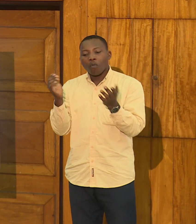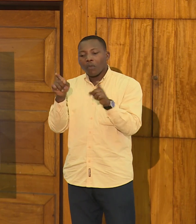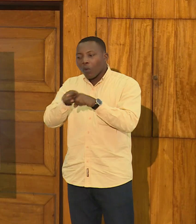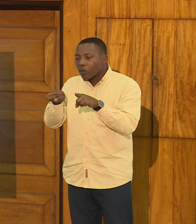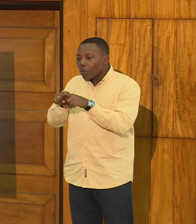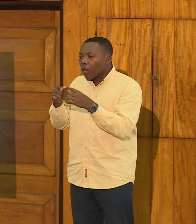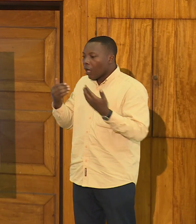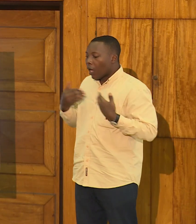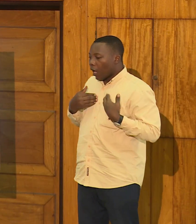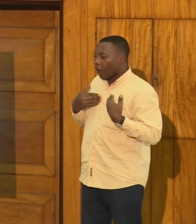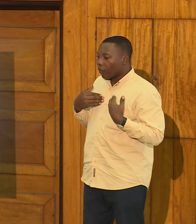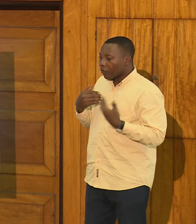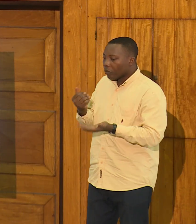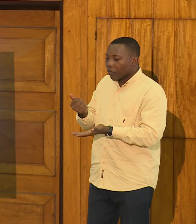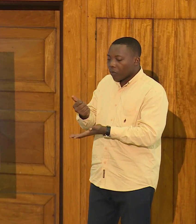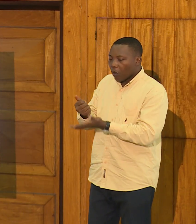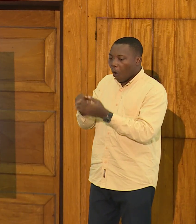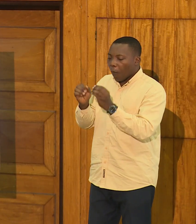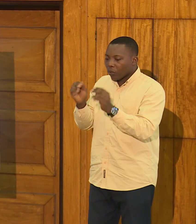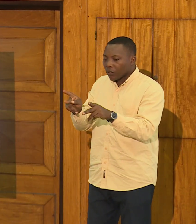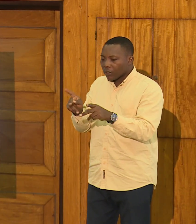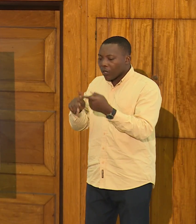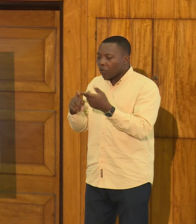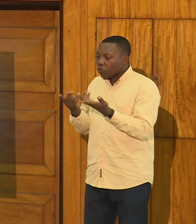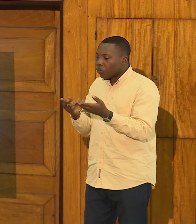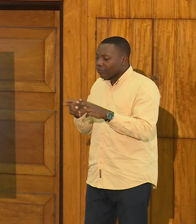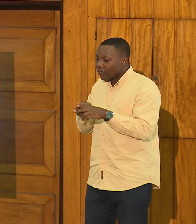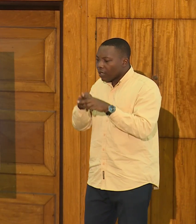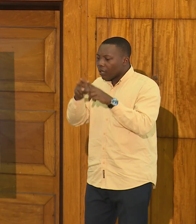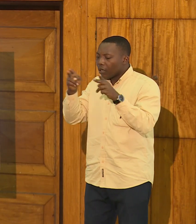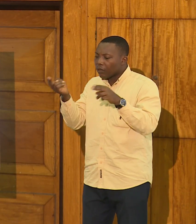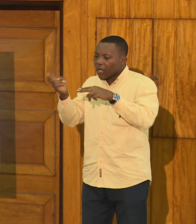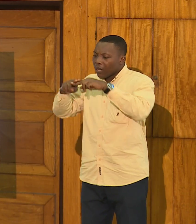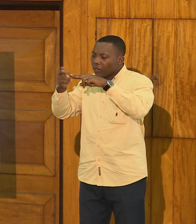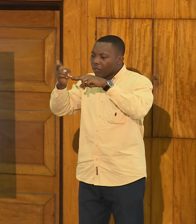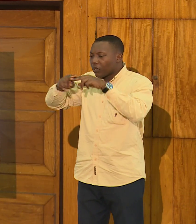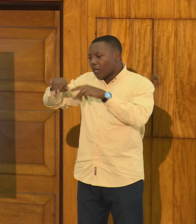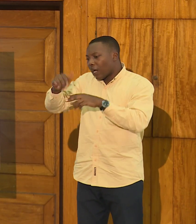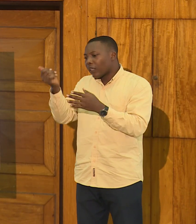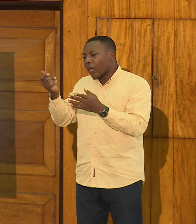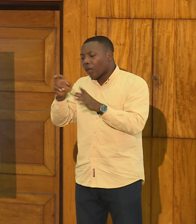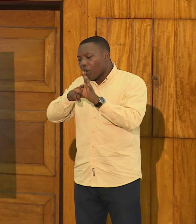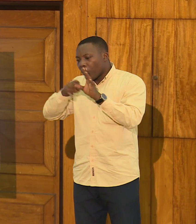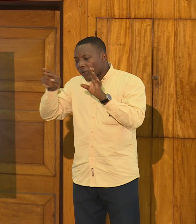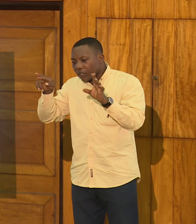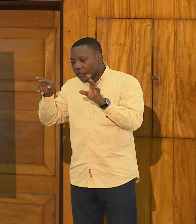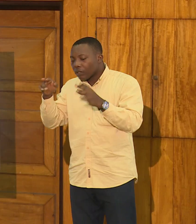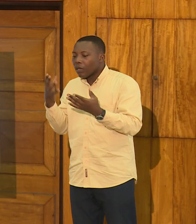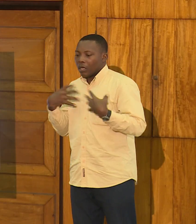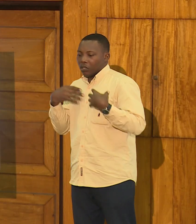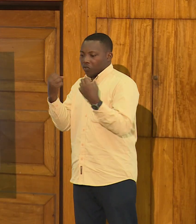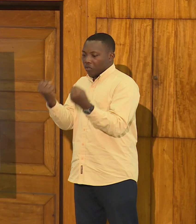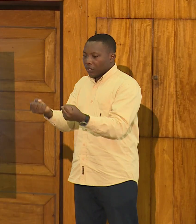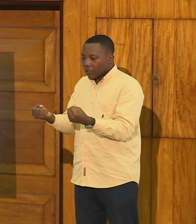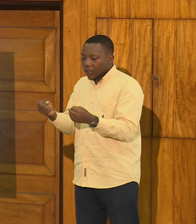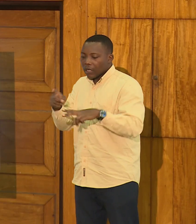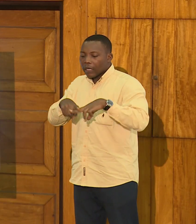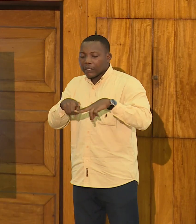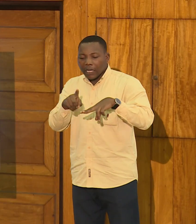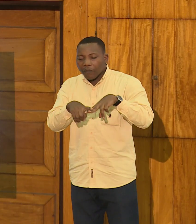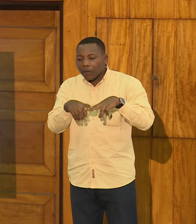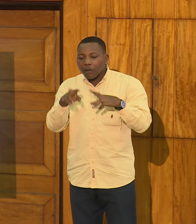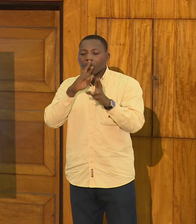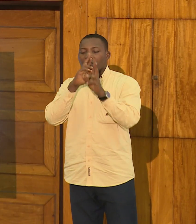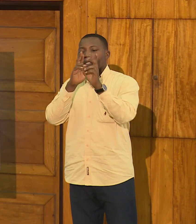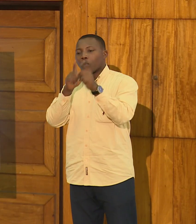potential to scale this model to other regions and thereby strengthening national HIV response efforts. For